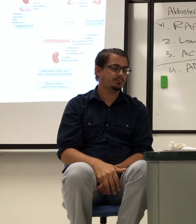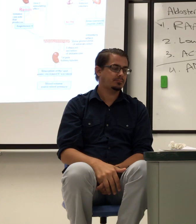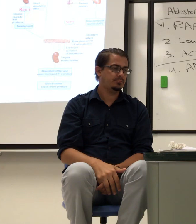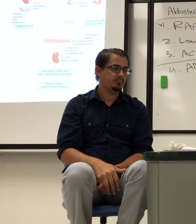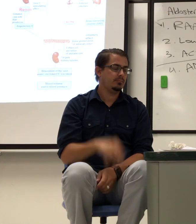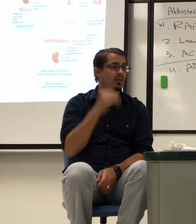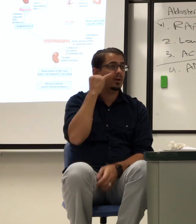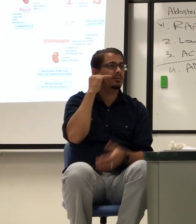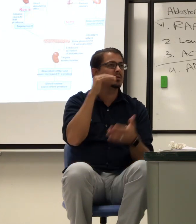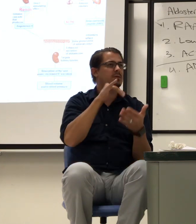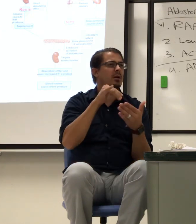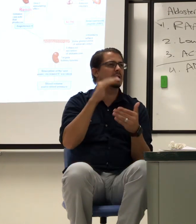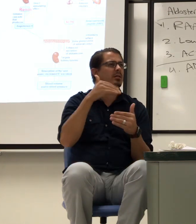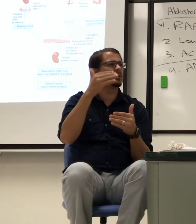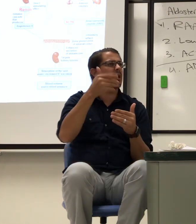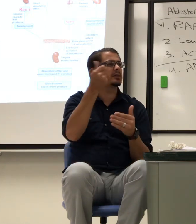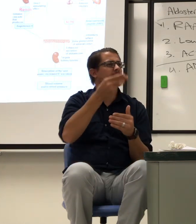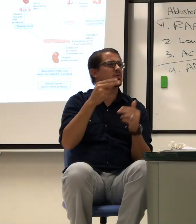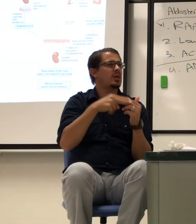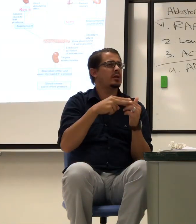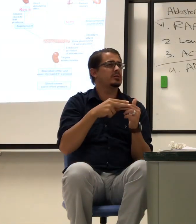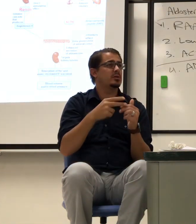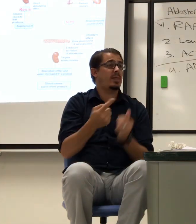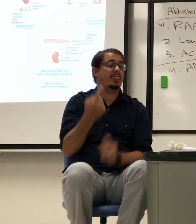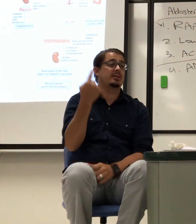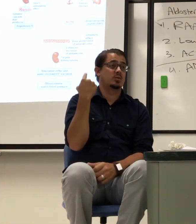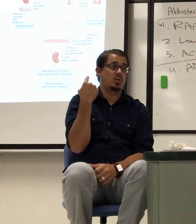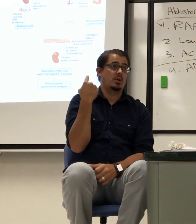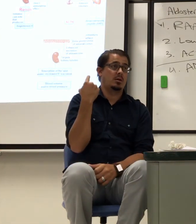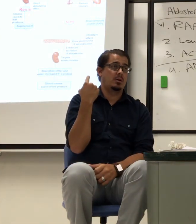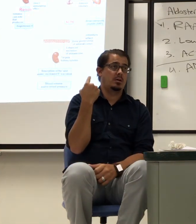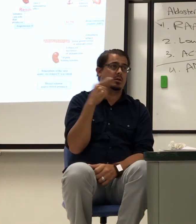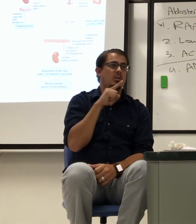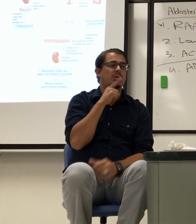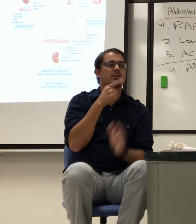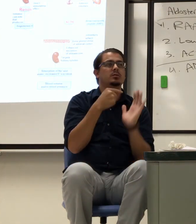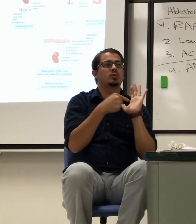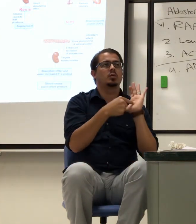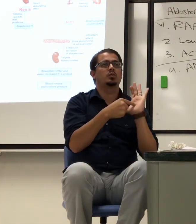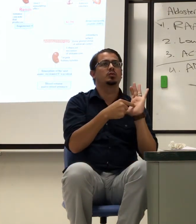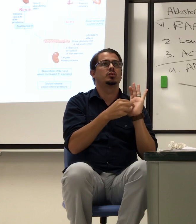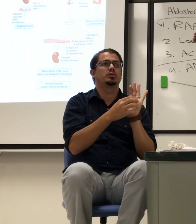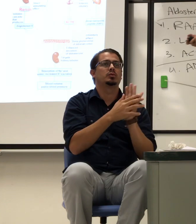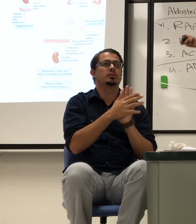if you study the next couple slides, there's this slide that kind of indicates,